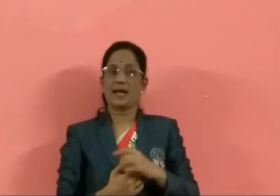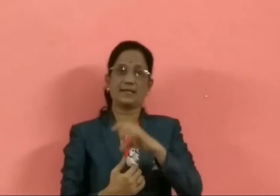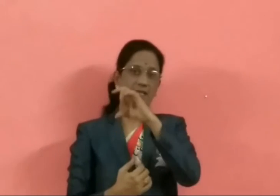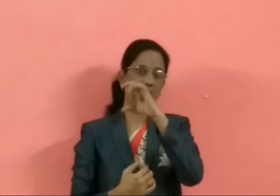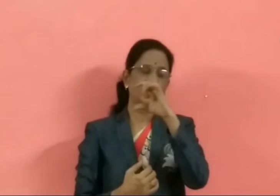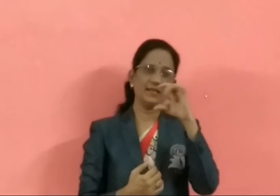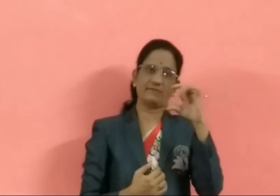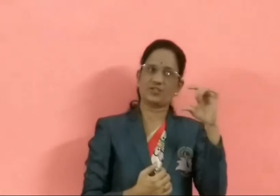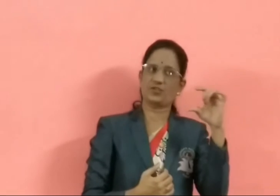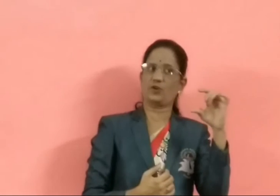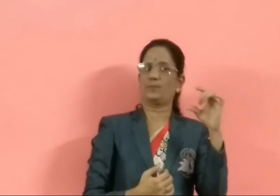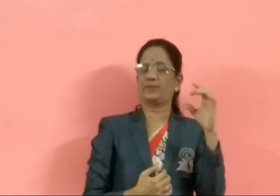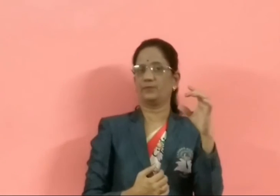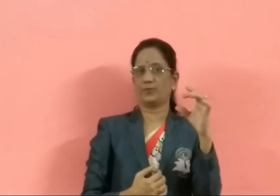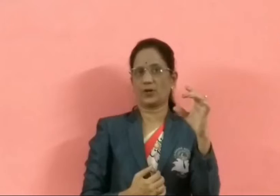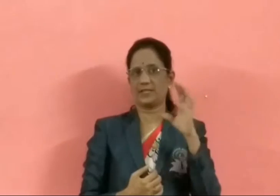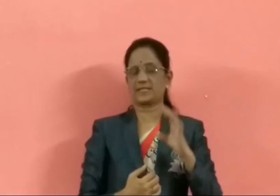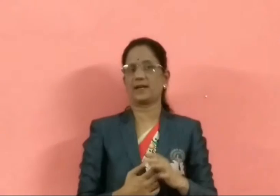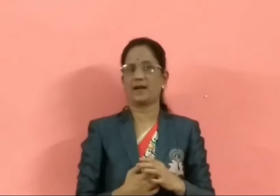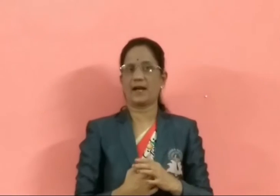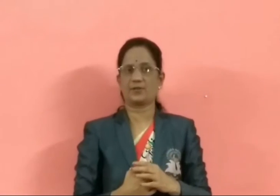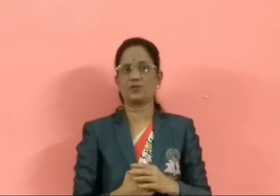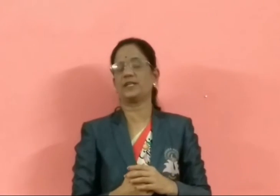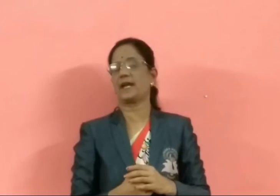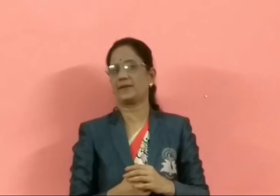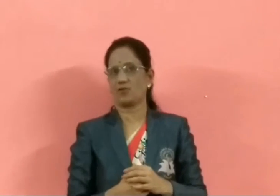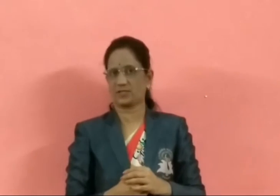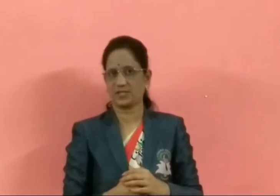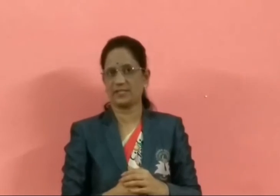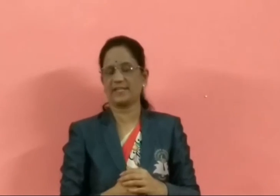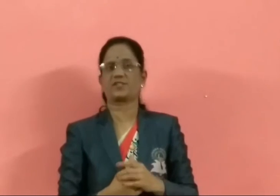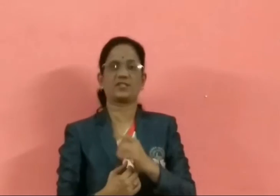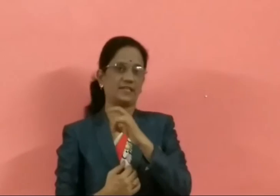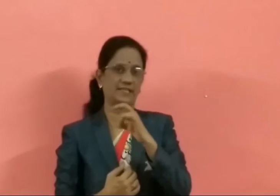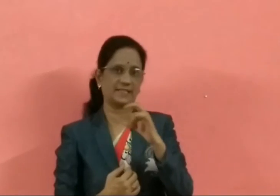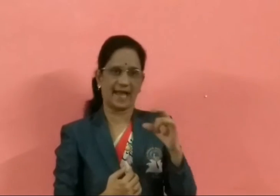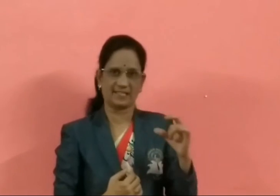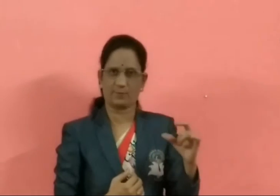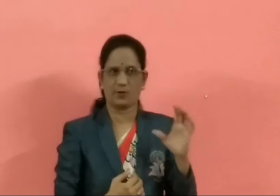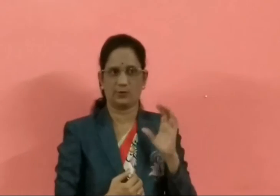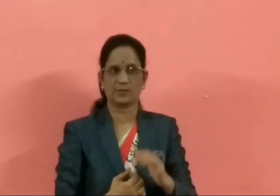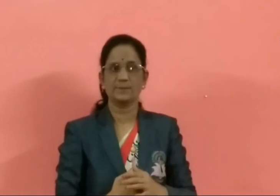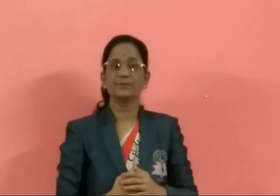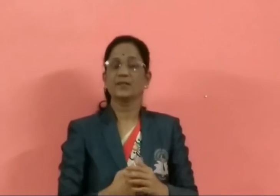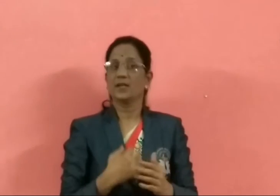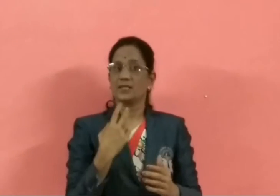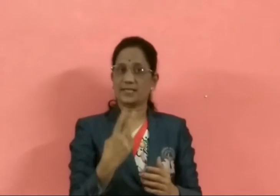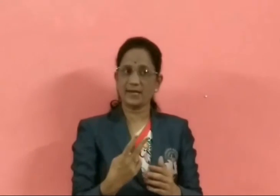the chemical equation for this hydrogen and oxygen reaction is as follows. Second